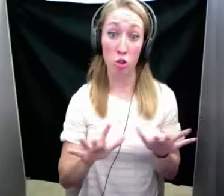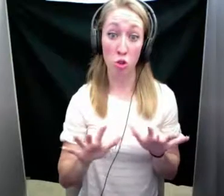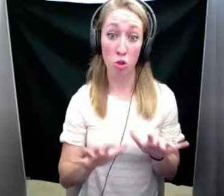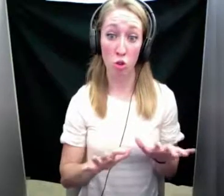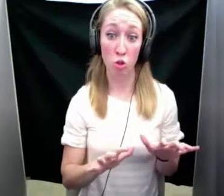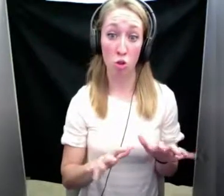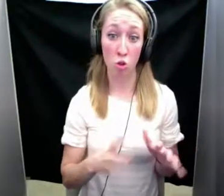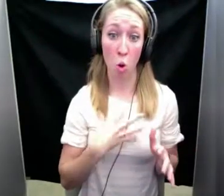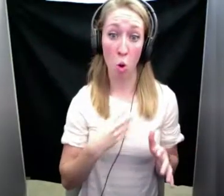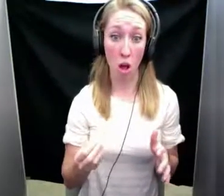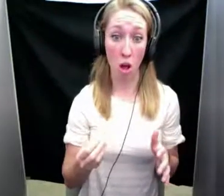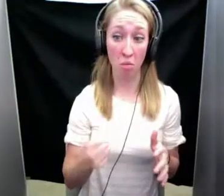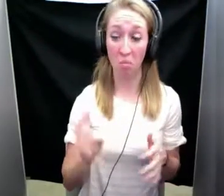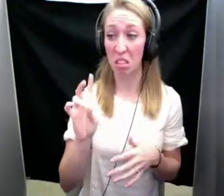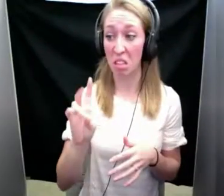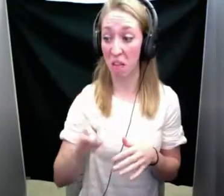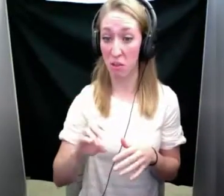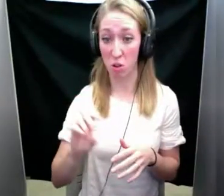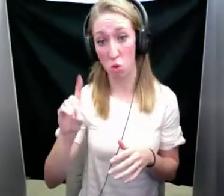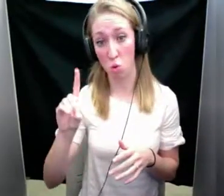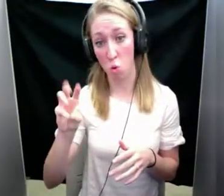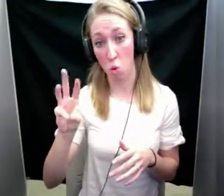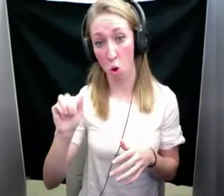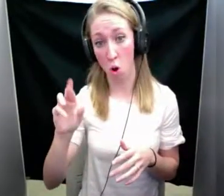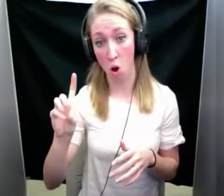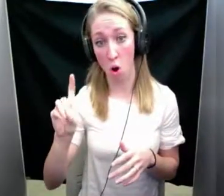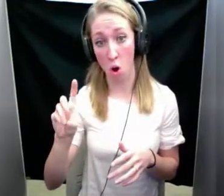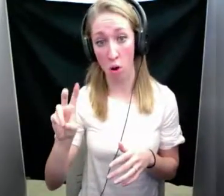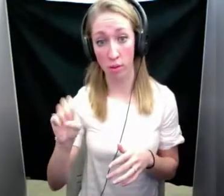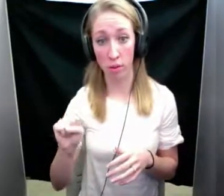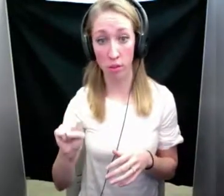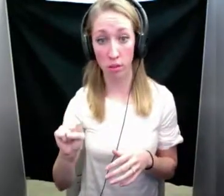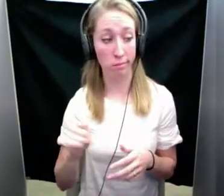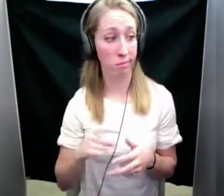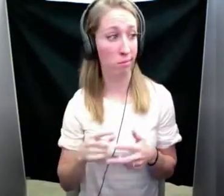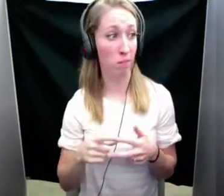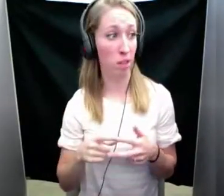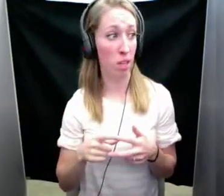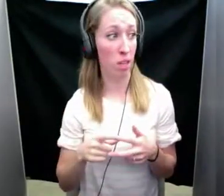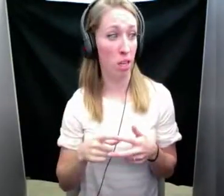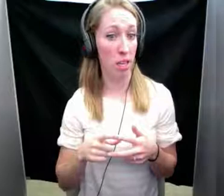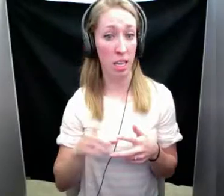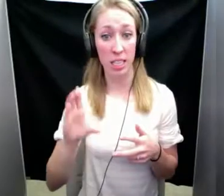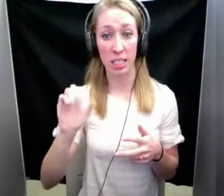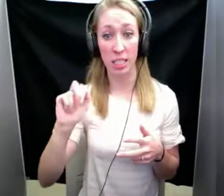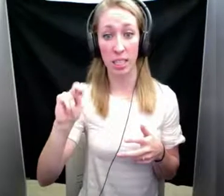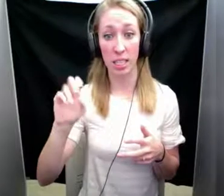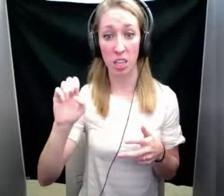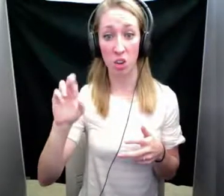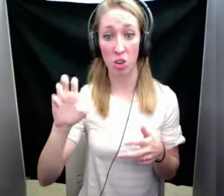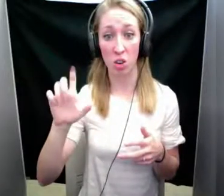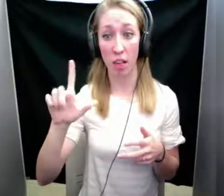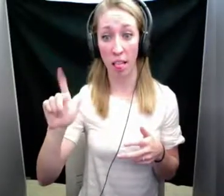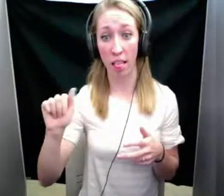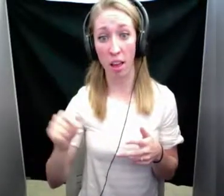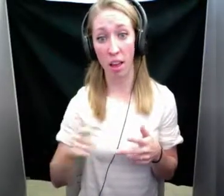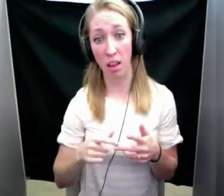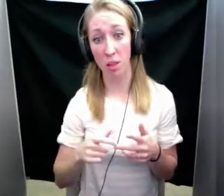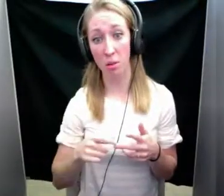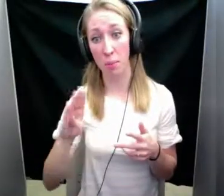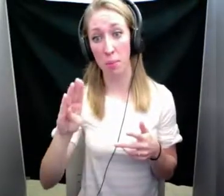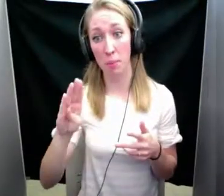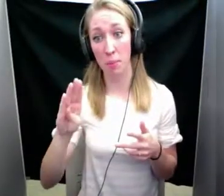Red Riding Hood, Beauty and the Beast, Cinderella, a lot of